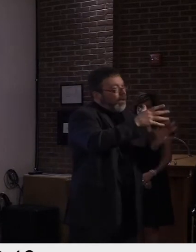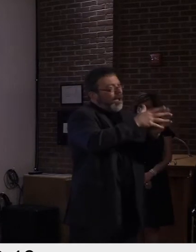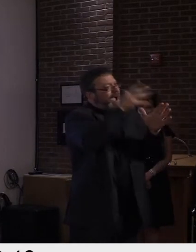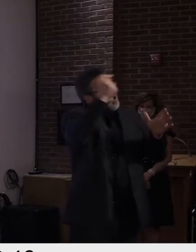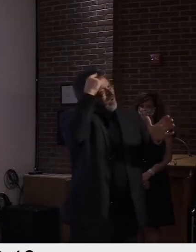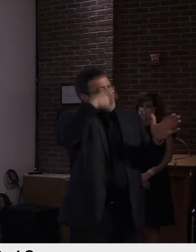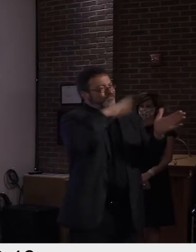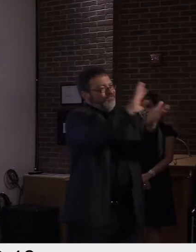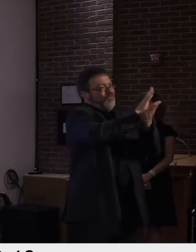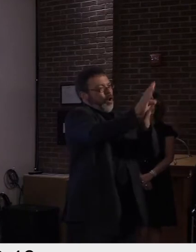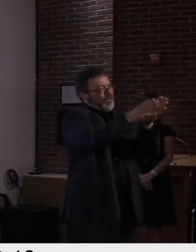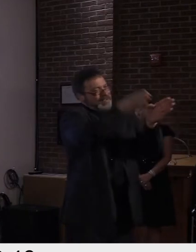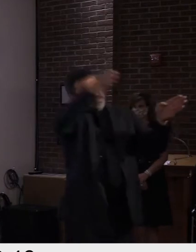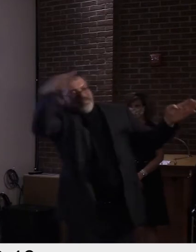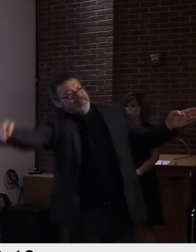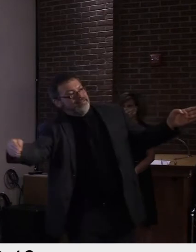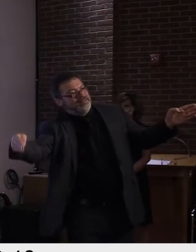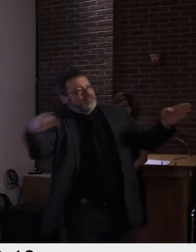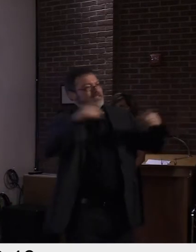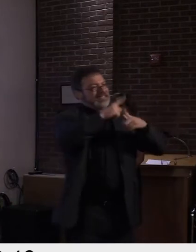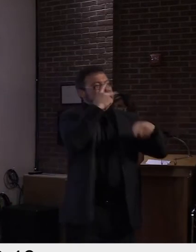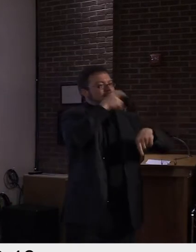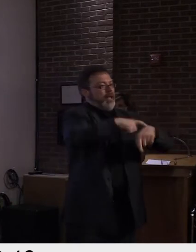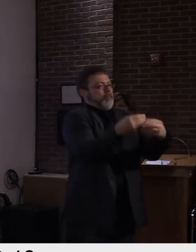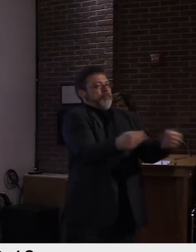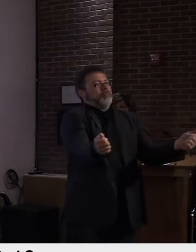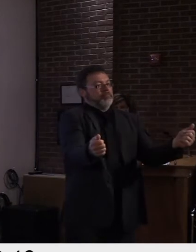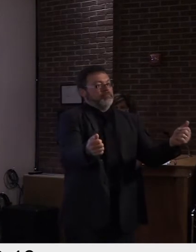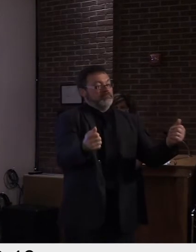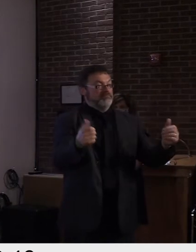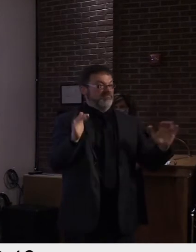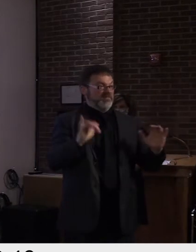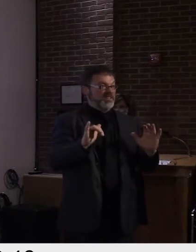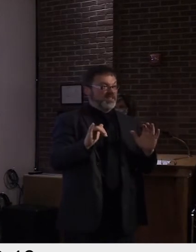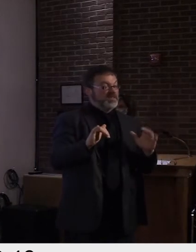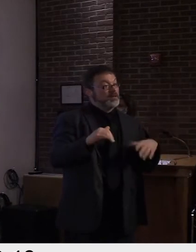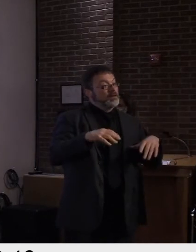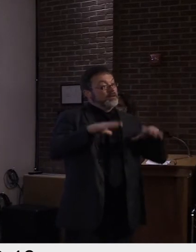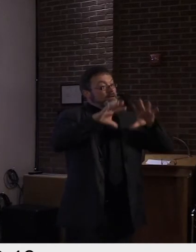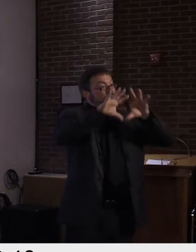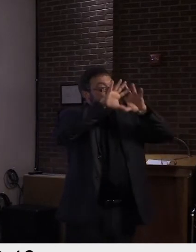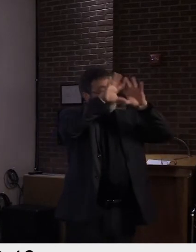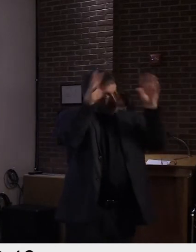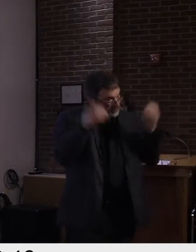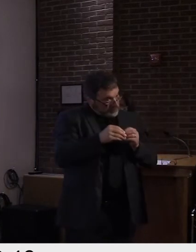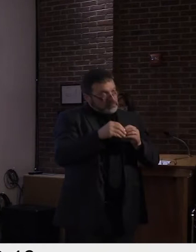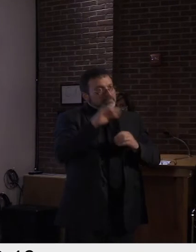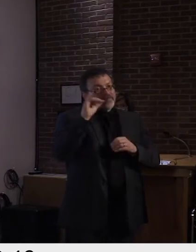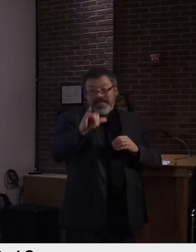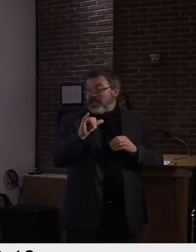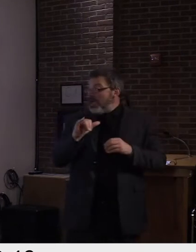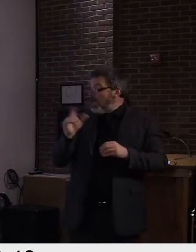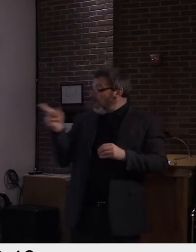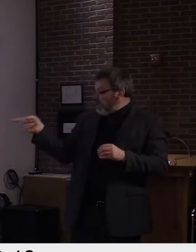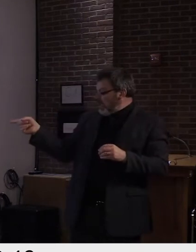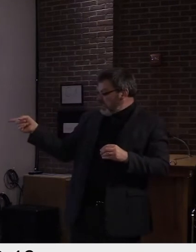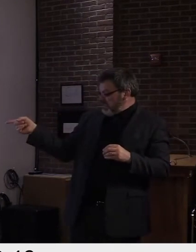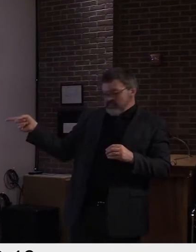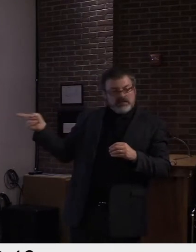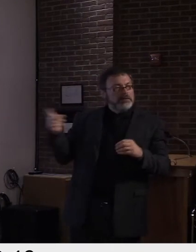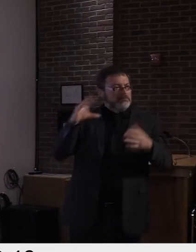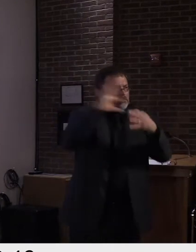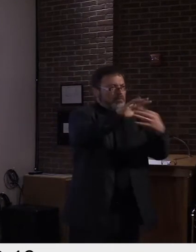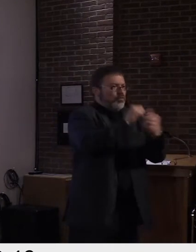These are the total experience, not just Winooski, but our state experience. You can see how that looks. And then